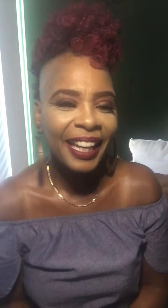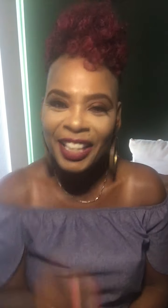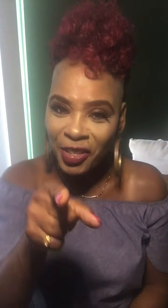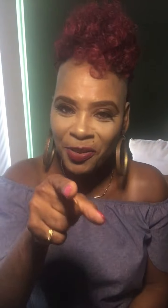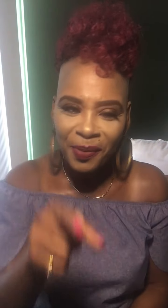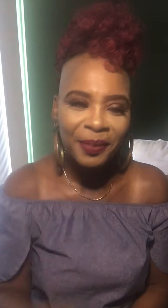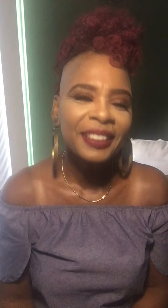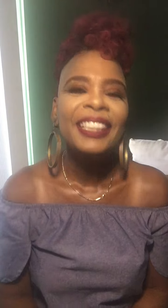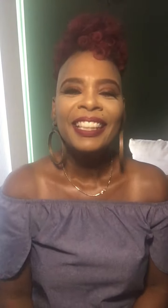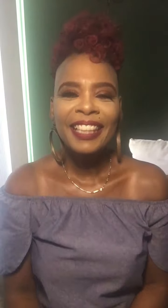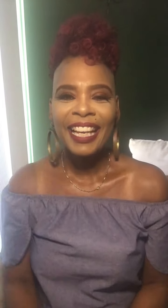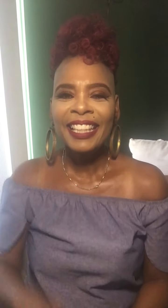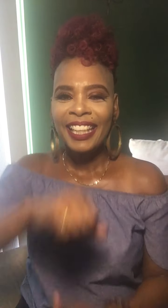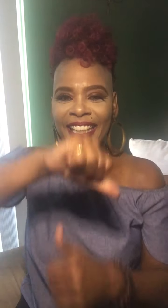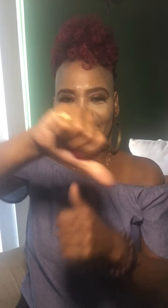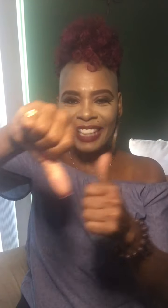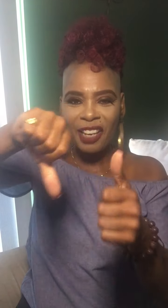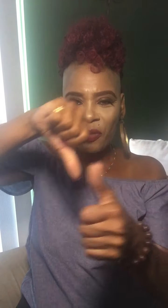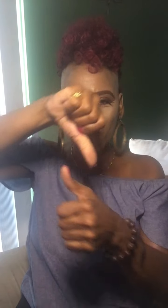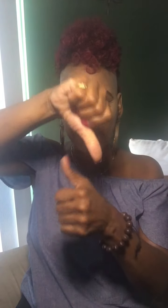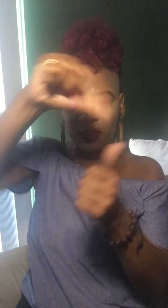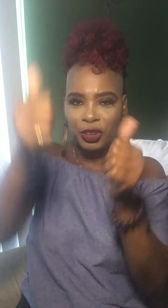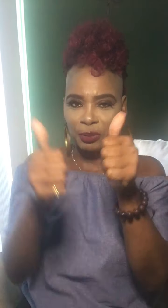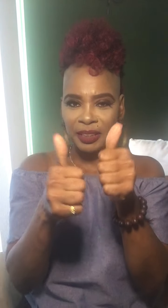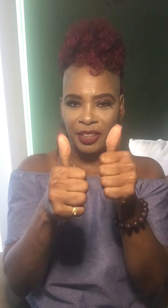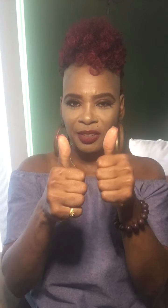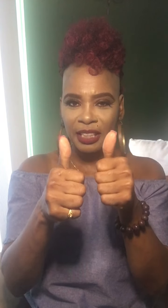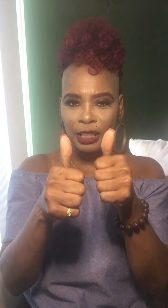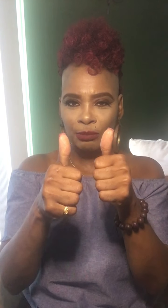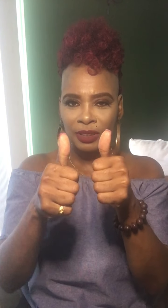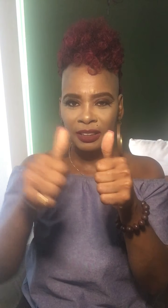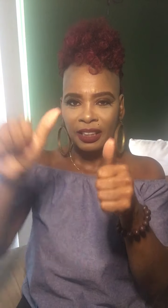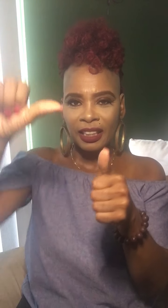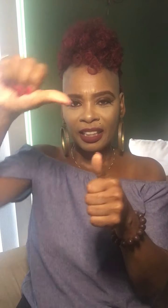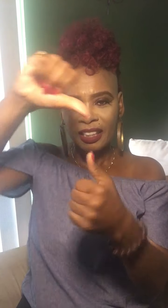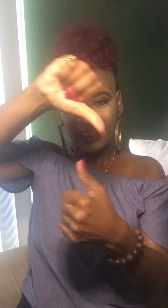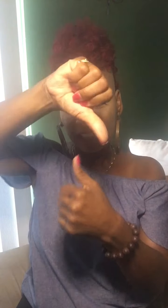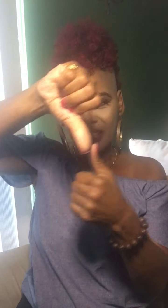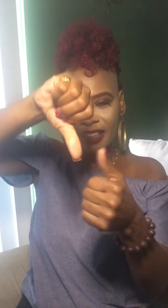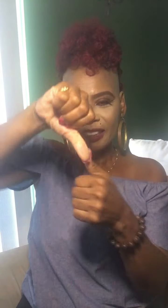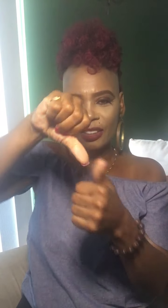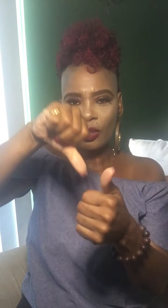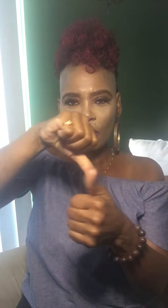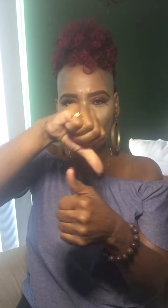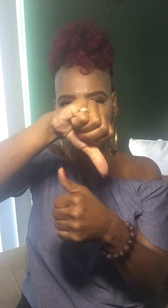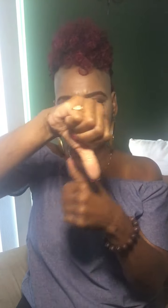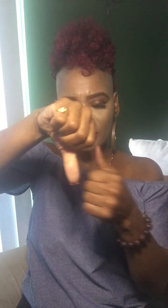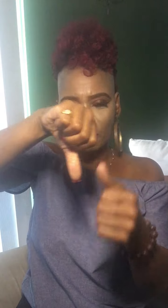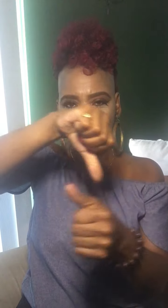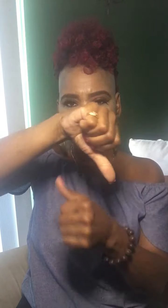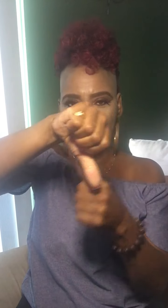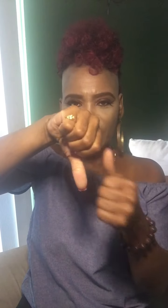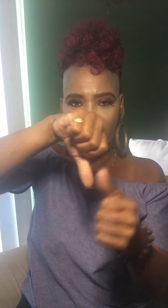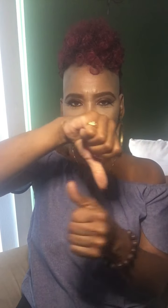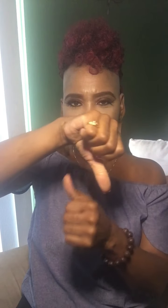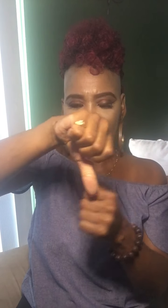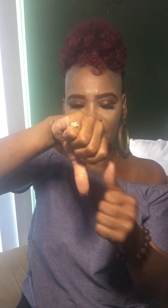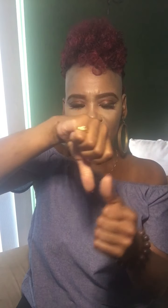And you, okay? The sign for fellowship. Take your thumbs, go across around each other. Just